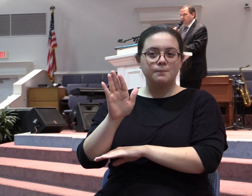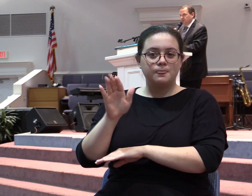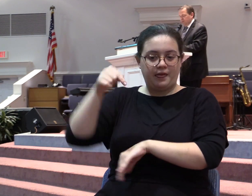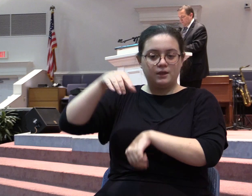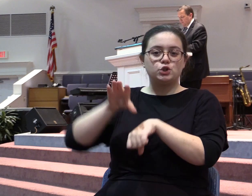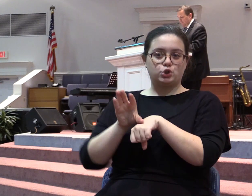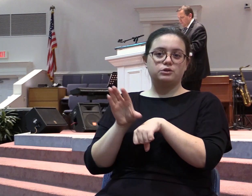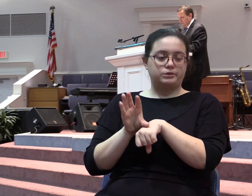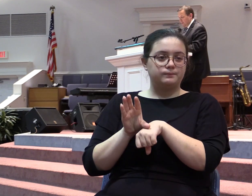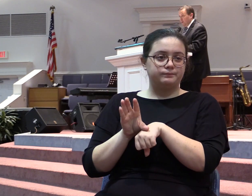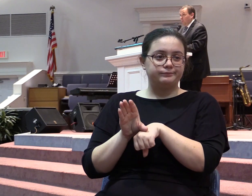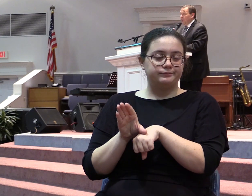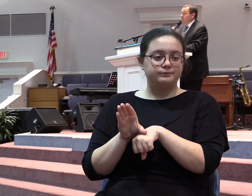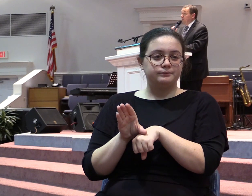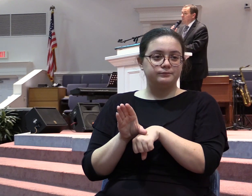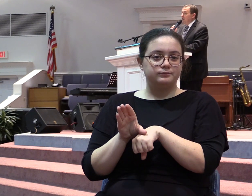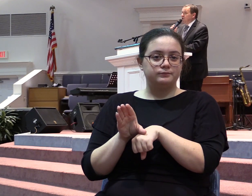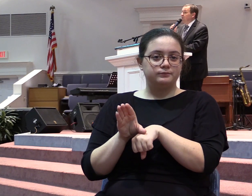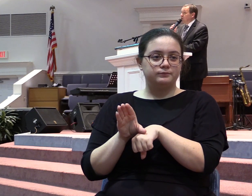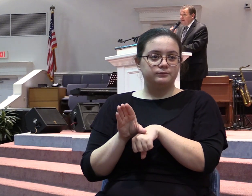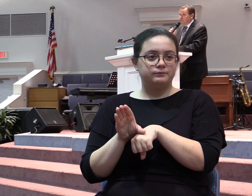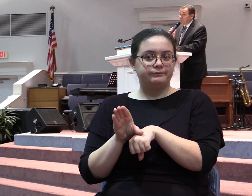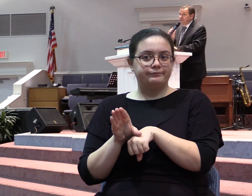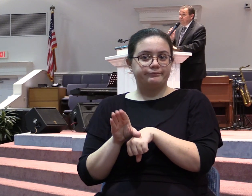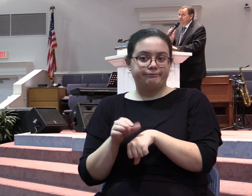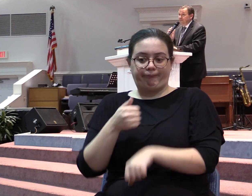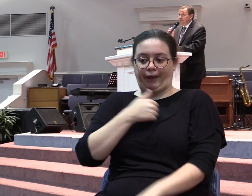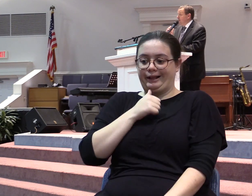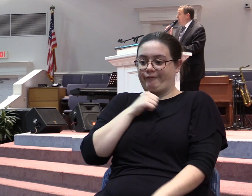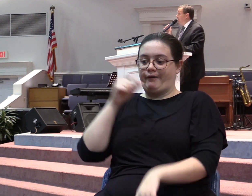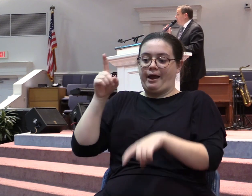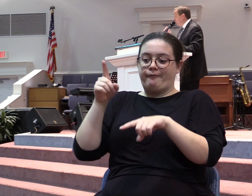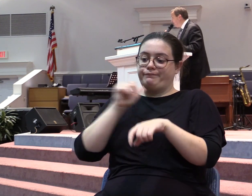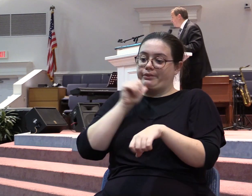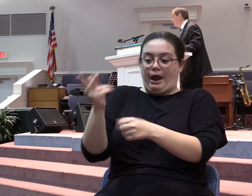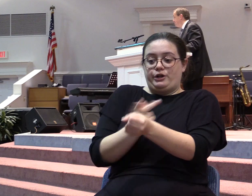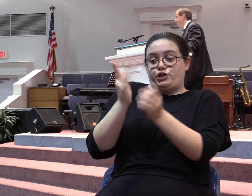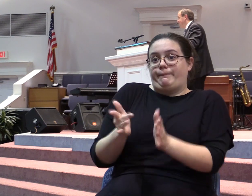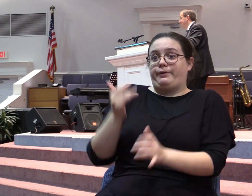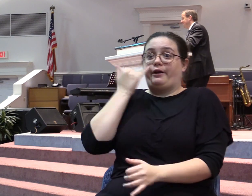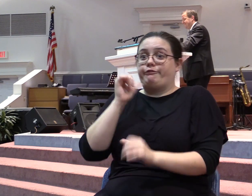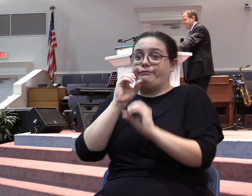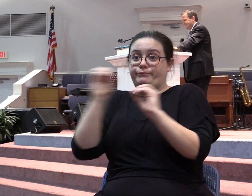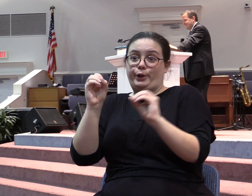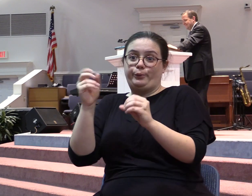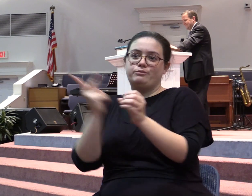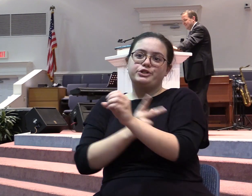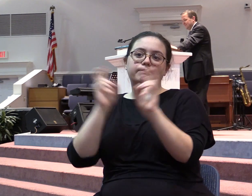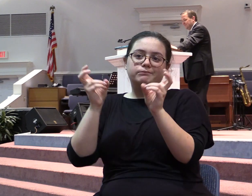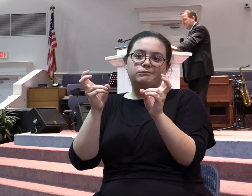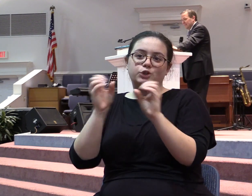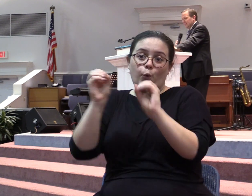this church. Wouldn't be much of a shepherd without any sheep. That's right.